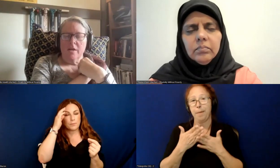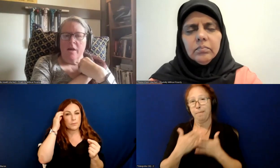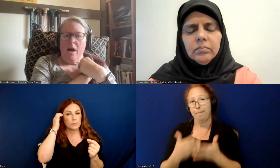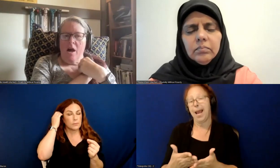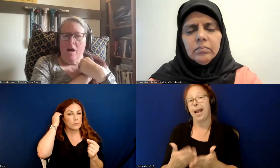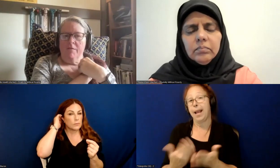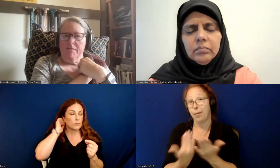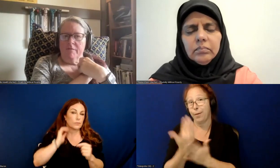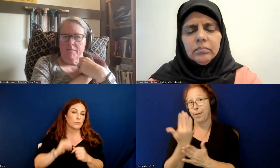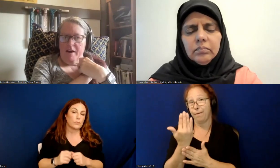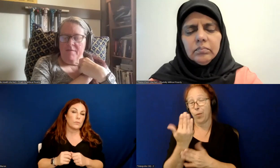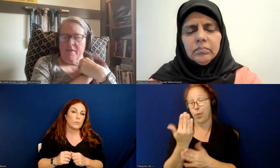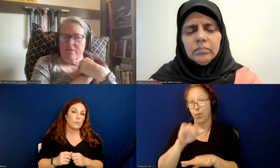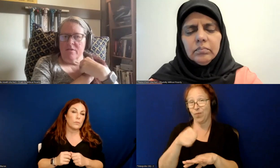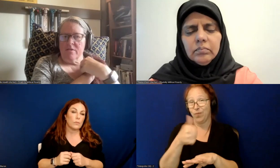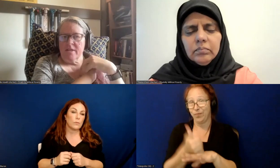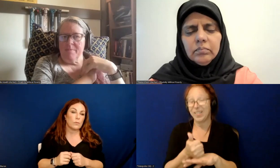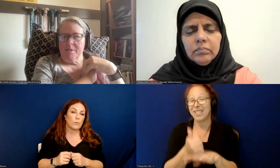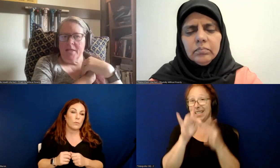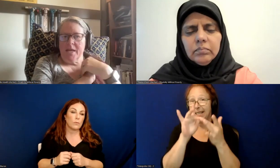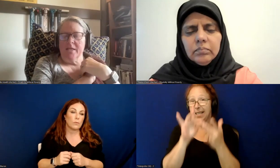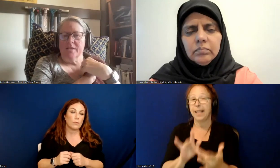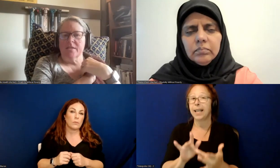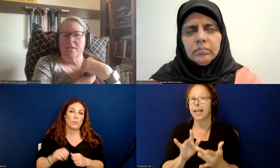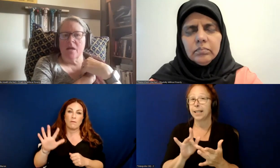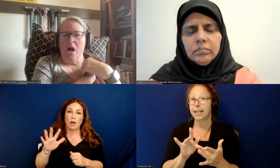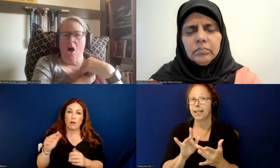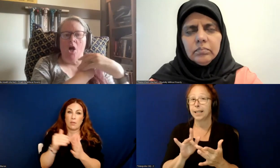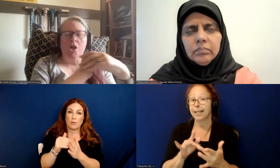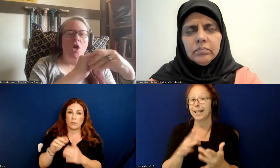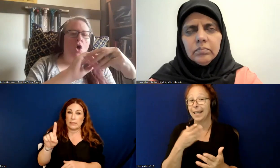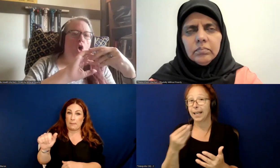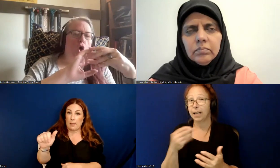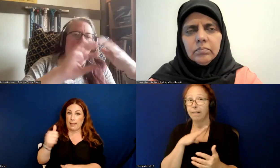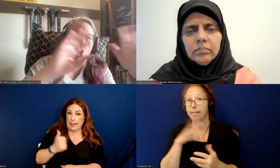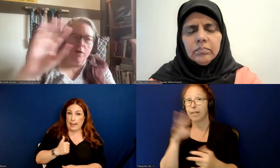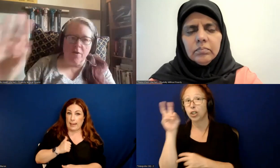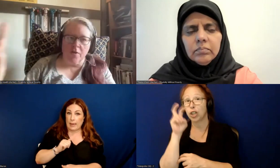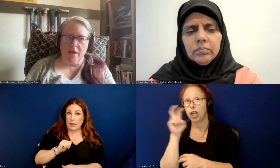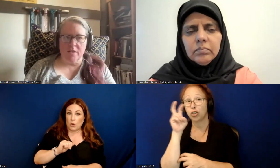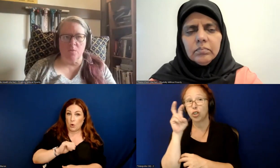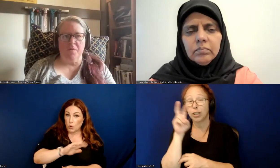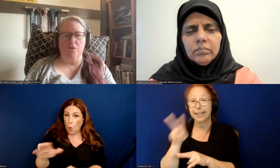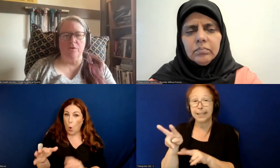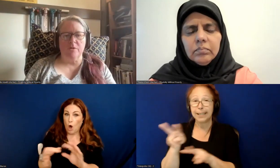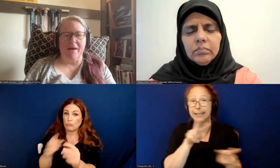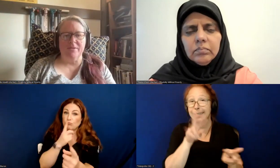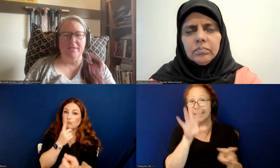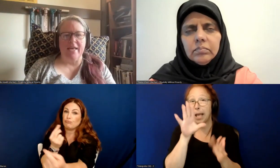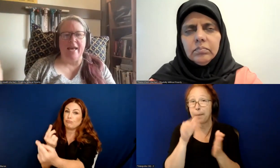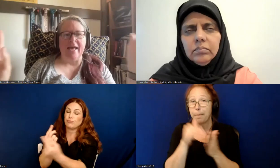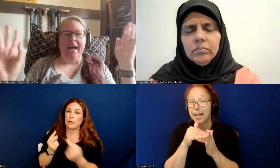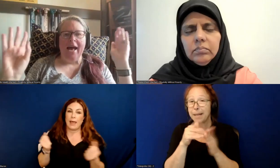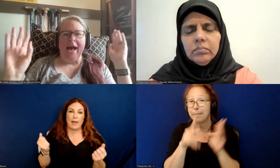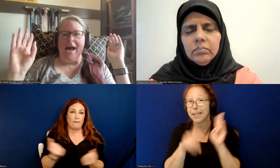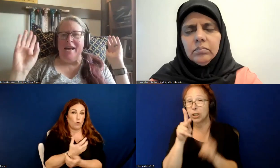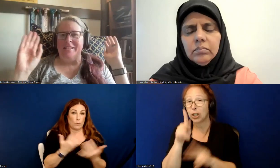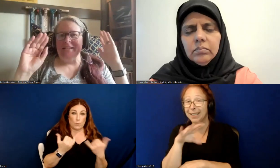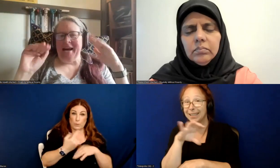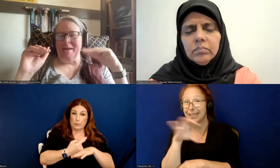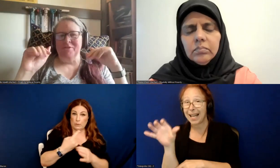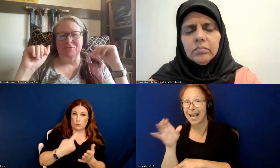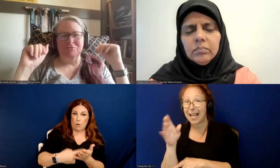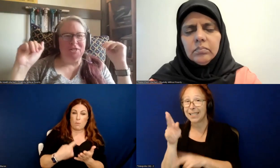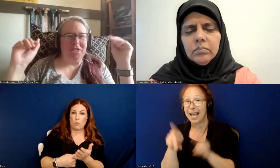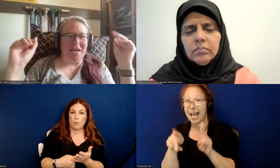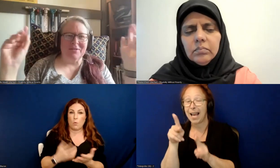views of 5,000 disabled Canadians on all of the things that we've talked about today.